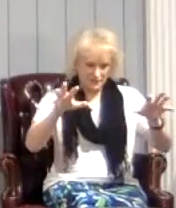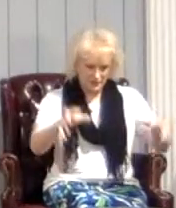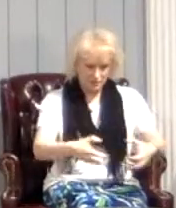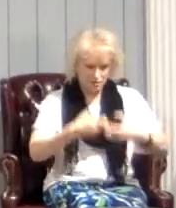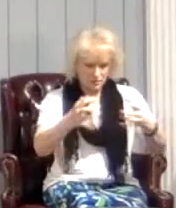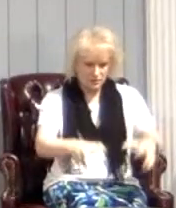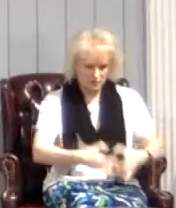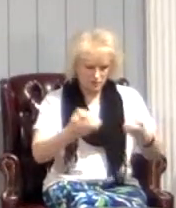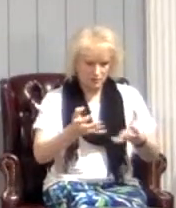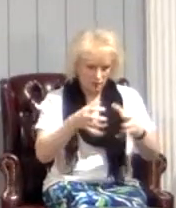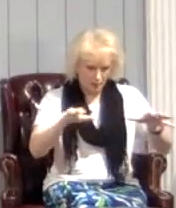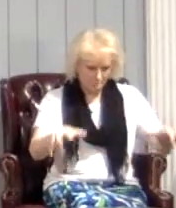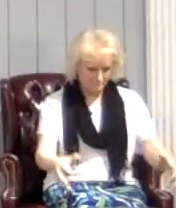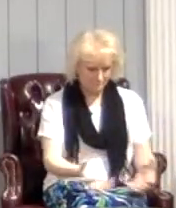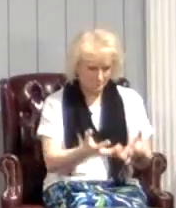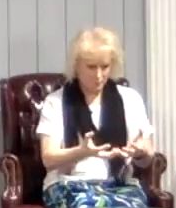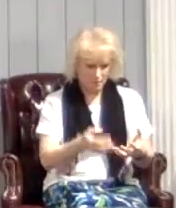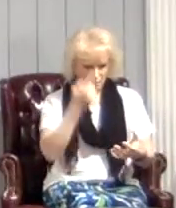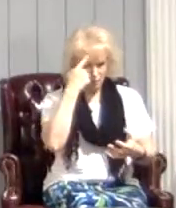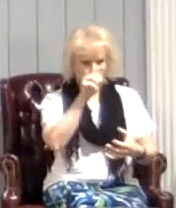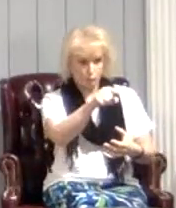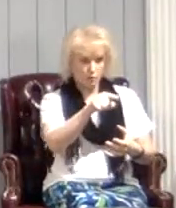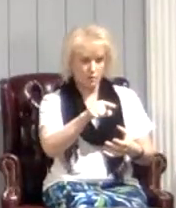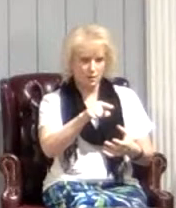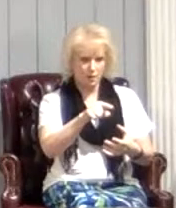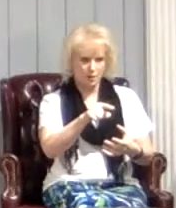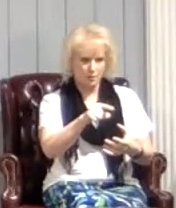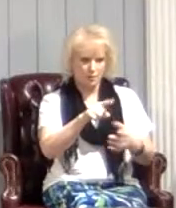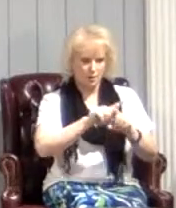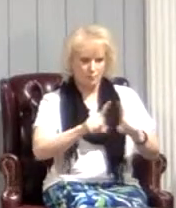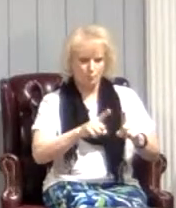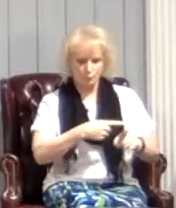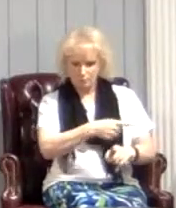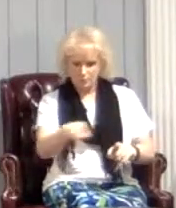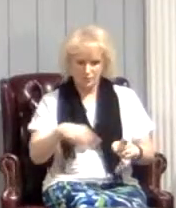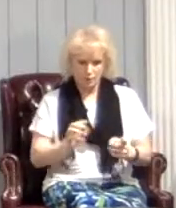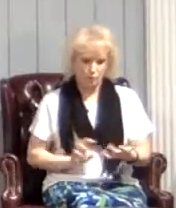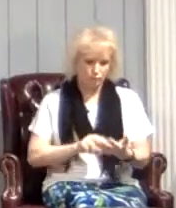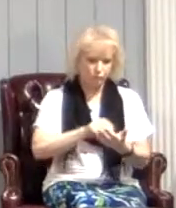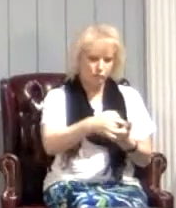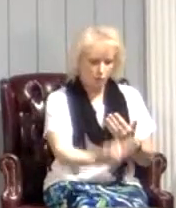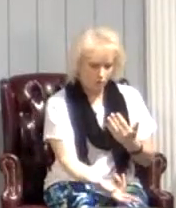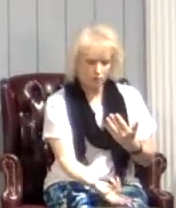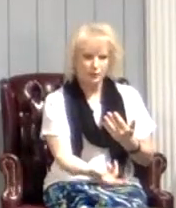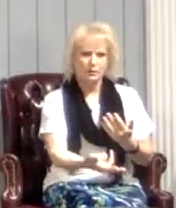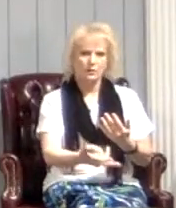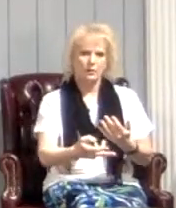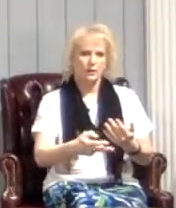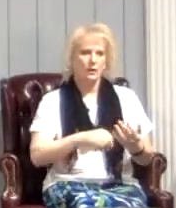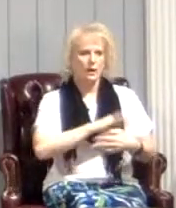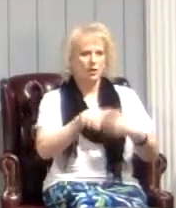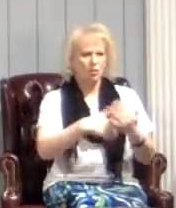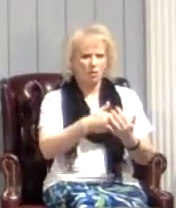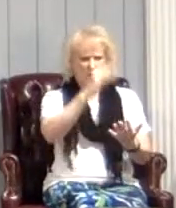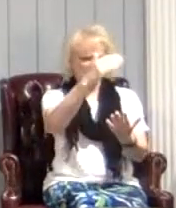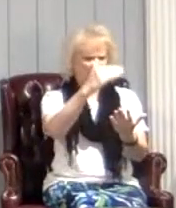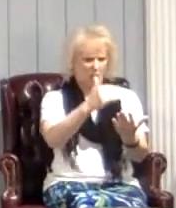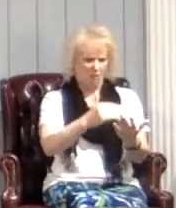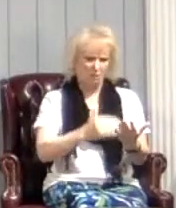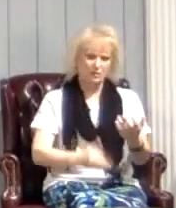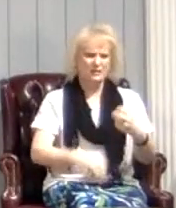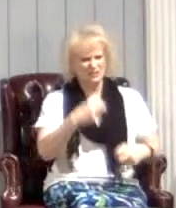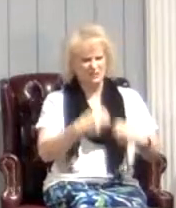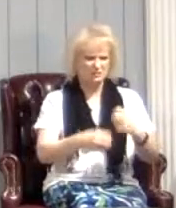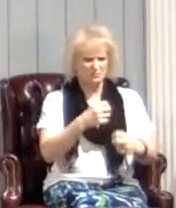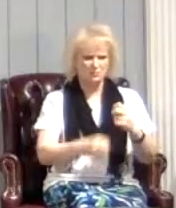says, although they digged a pit to catch him in, but they're going to fall in the pit themselves. And he says that all of these things, this difficulty,